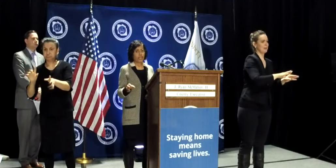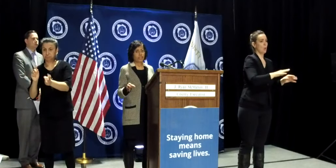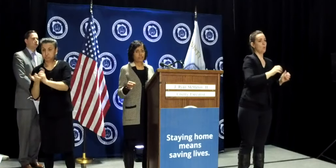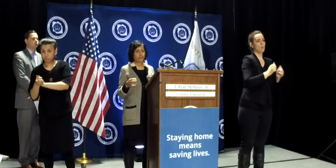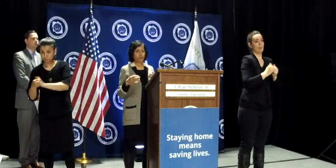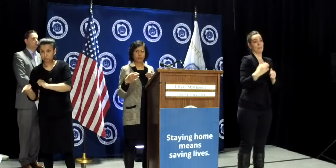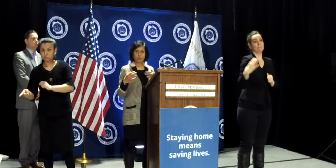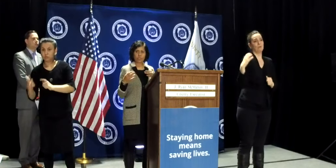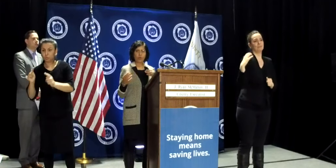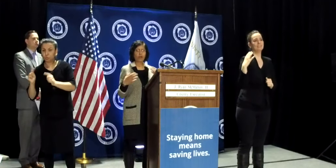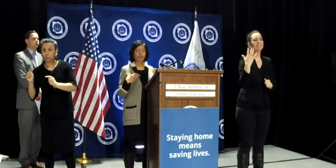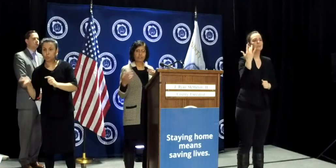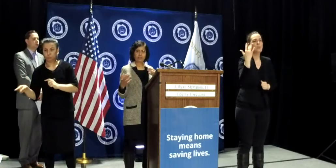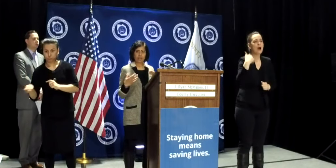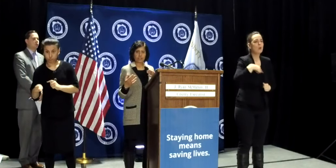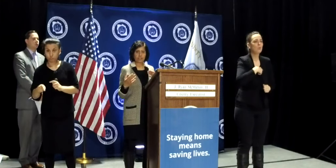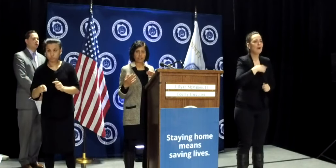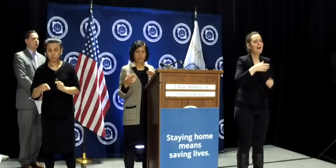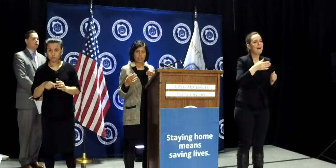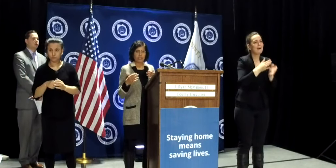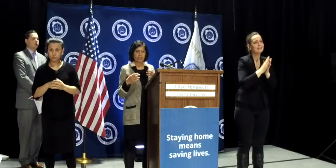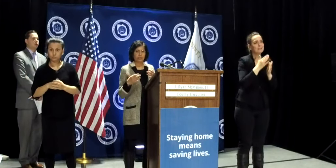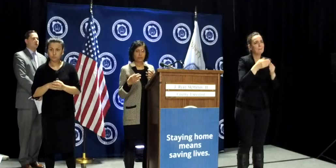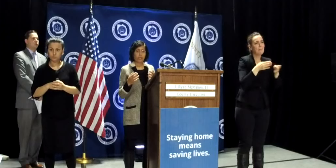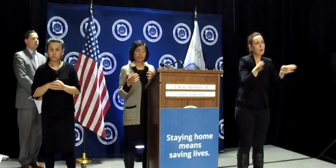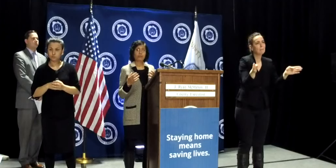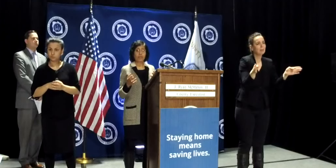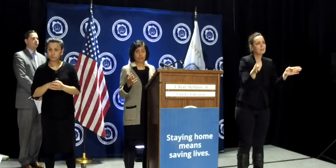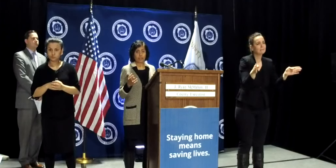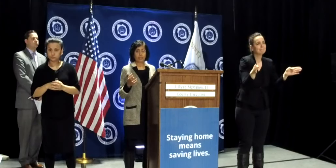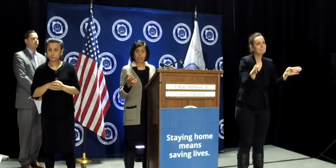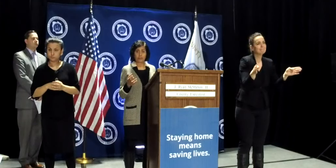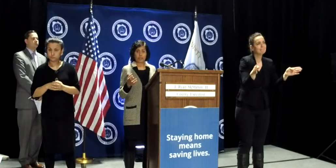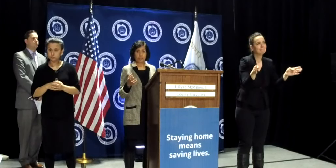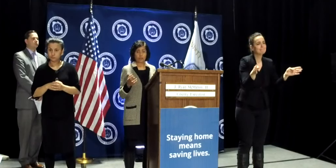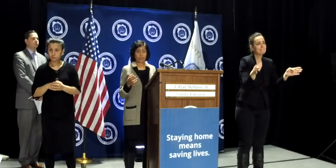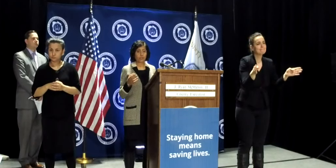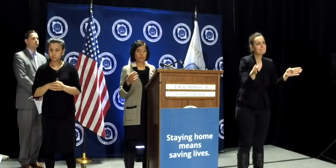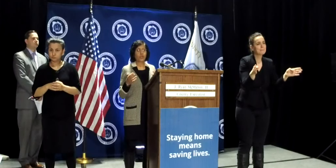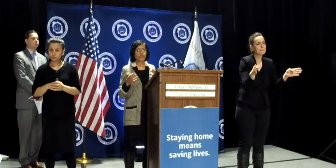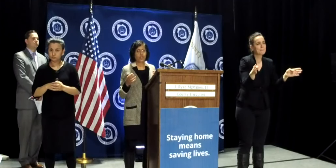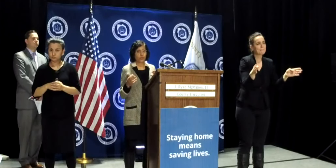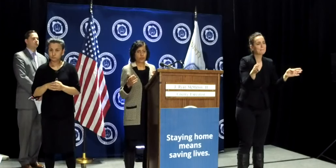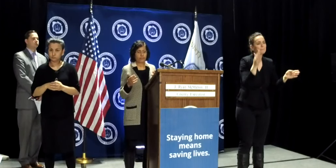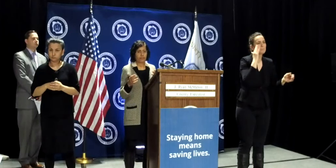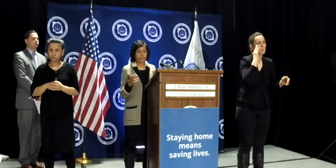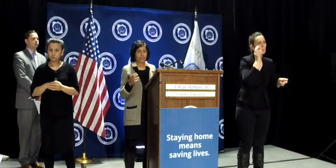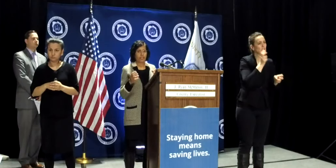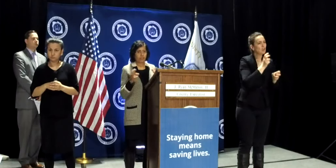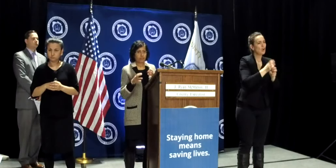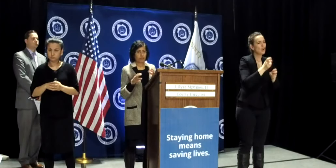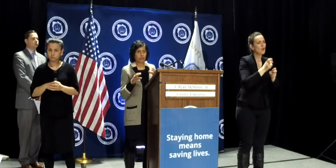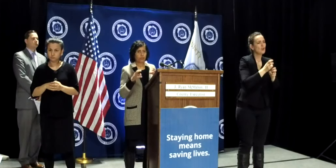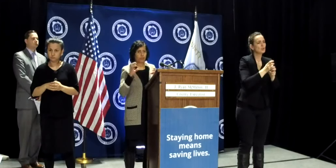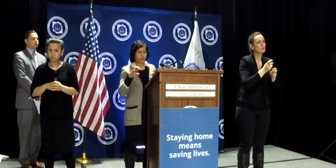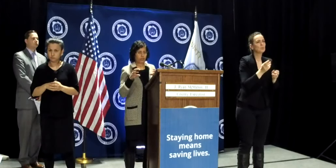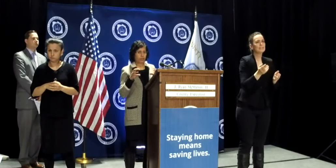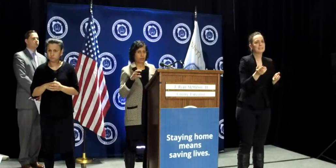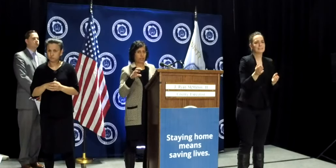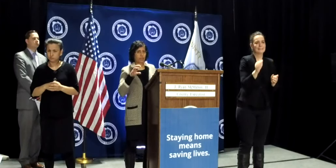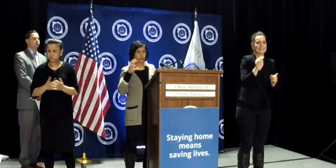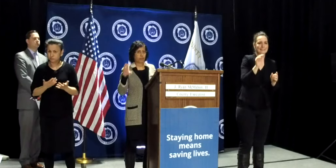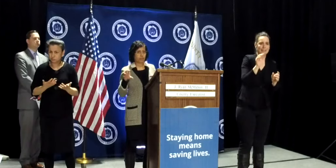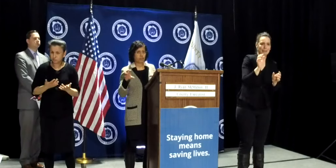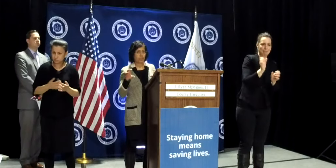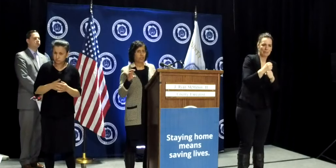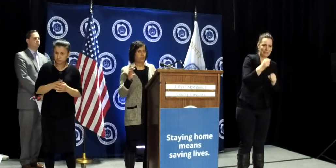for that, it's so small interaction to raise awareness a lot of times, because we don't know. Every customer who talks